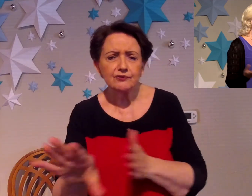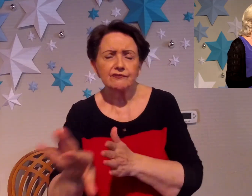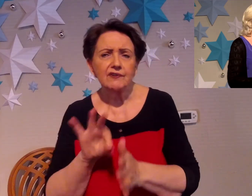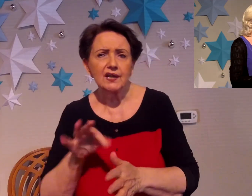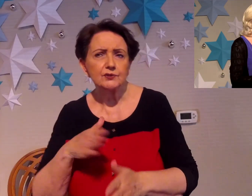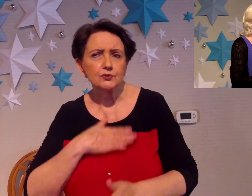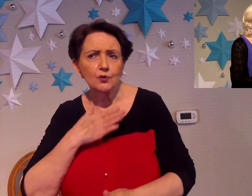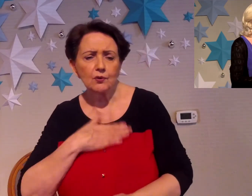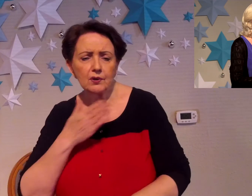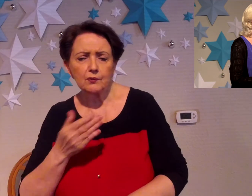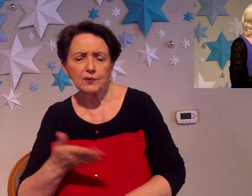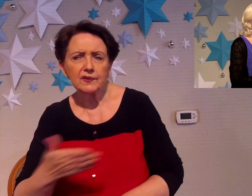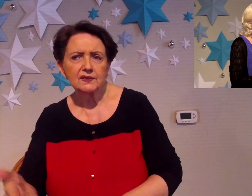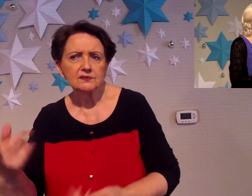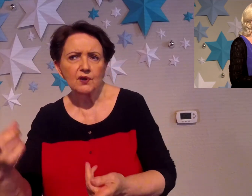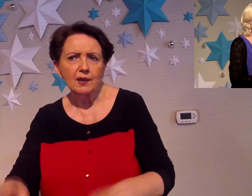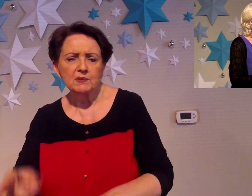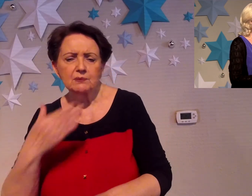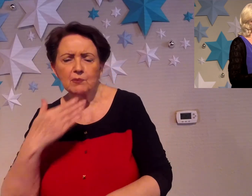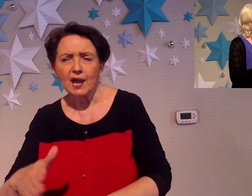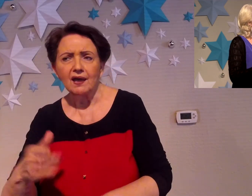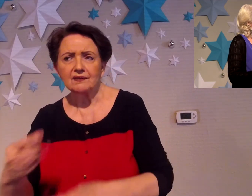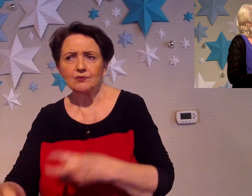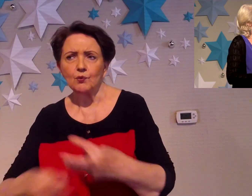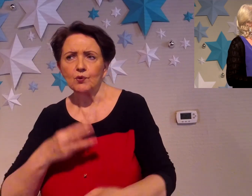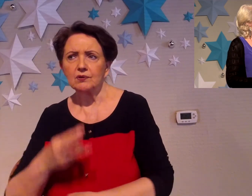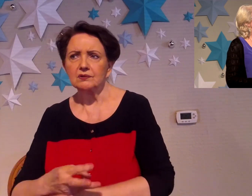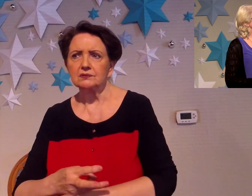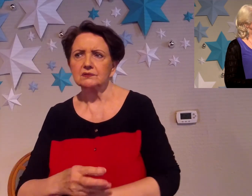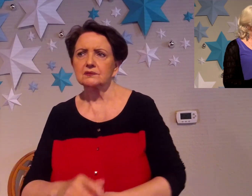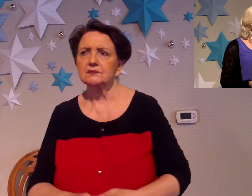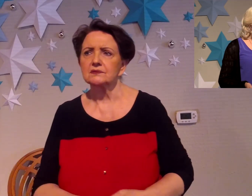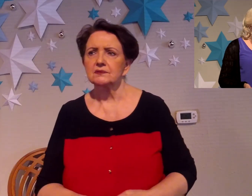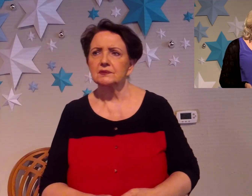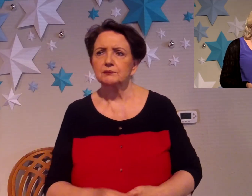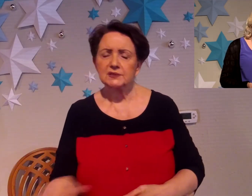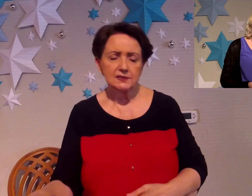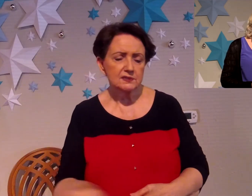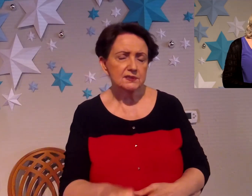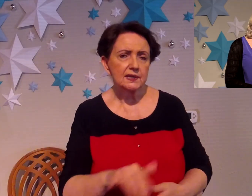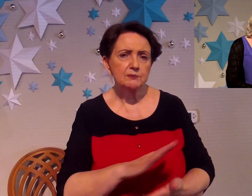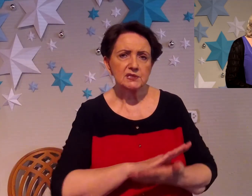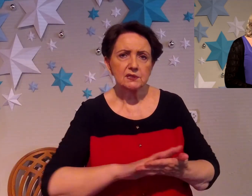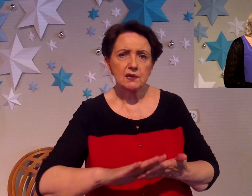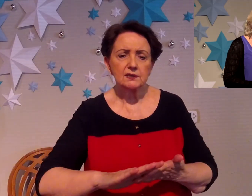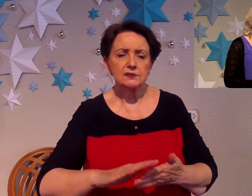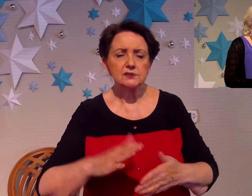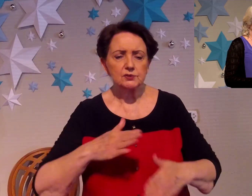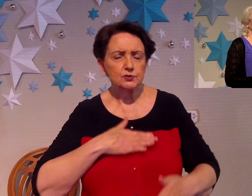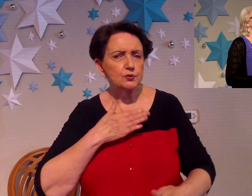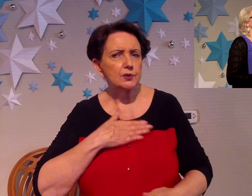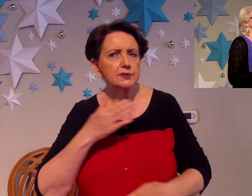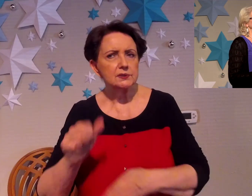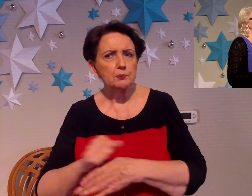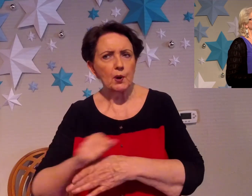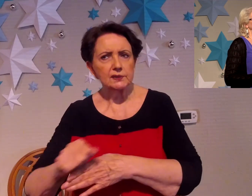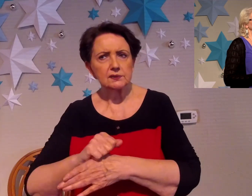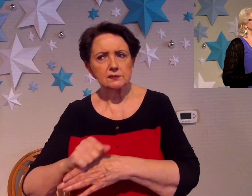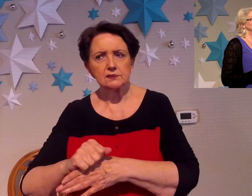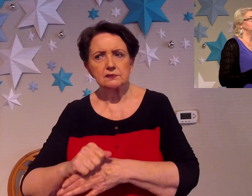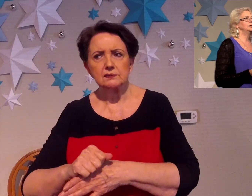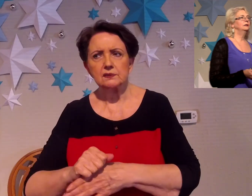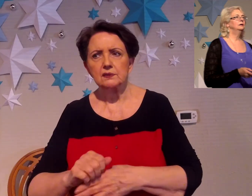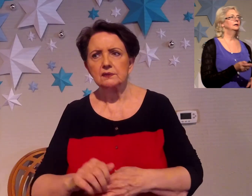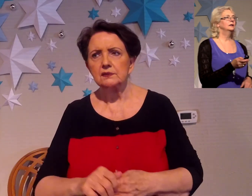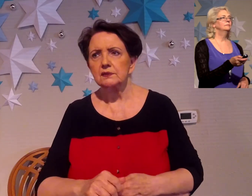stuff going on in the world? And yet, just like kindness, joy is a practice. Somebody gave